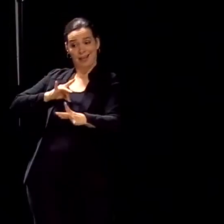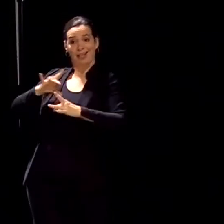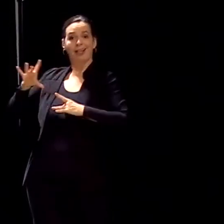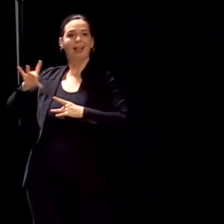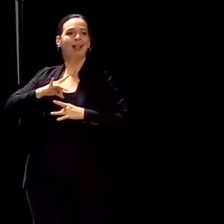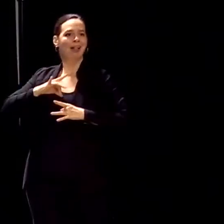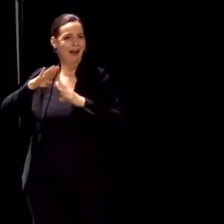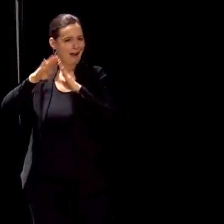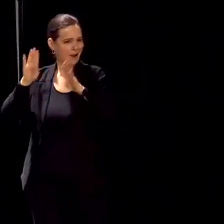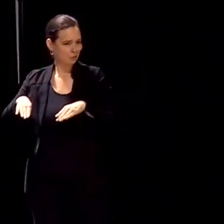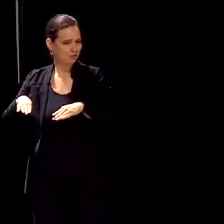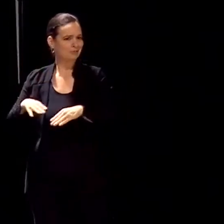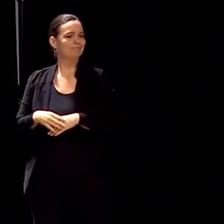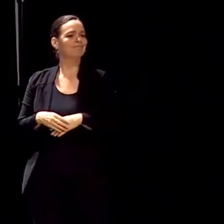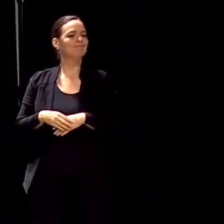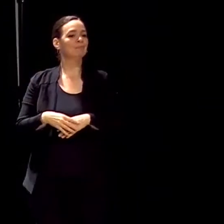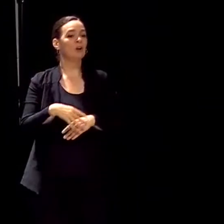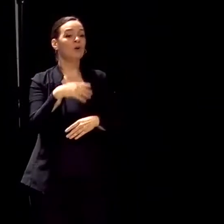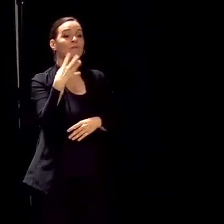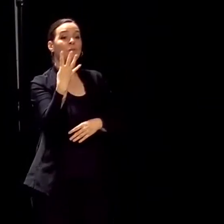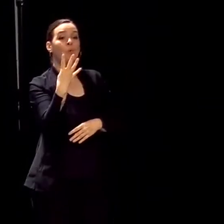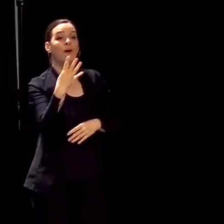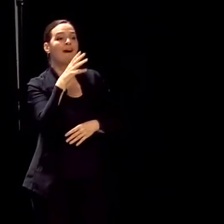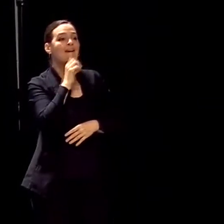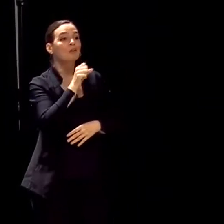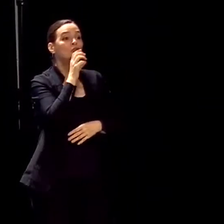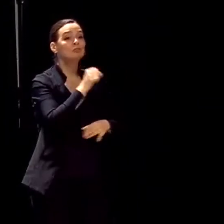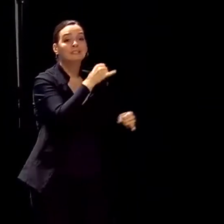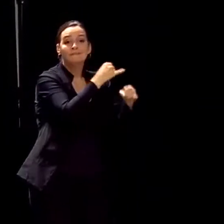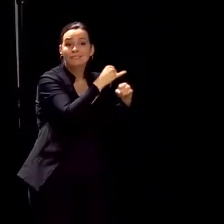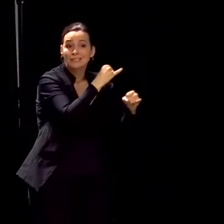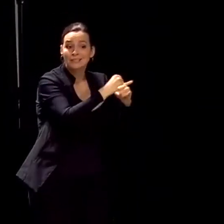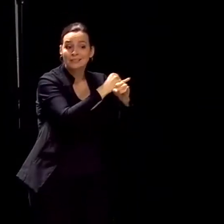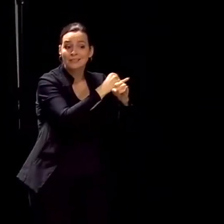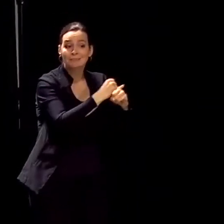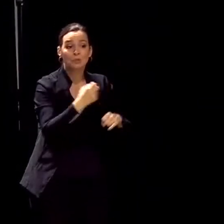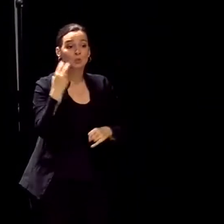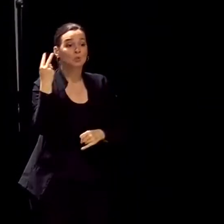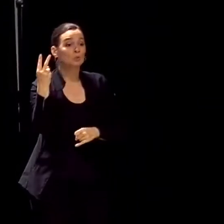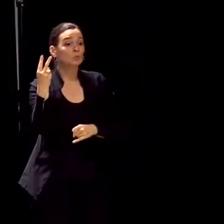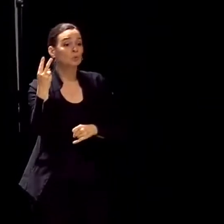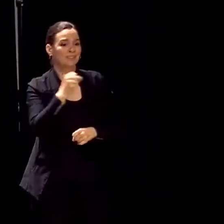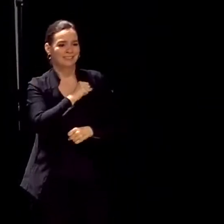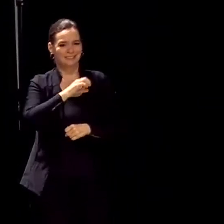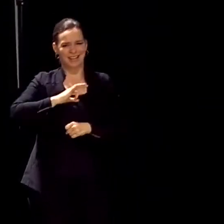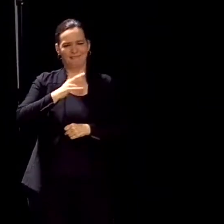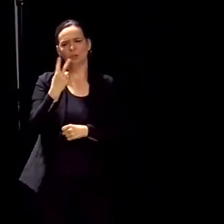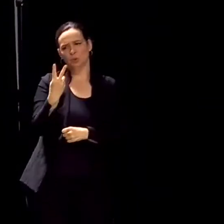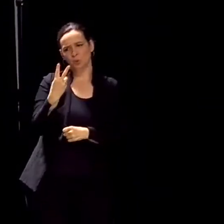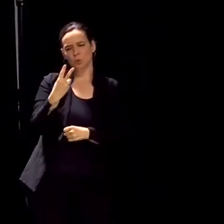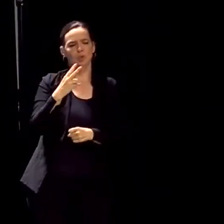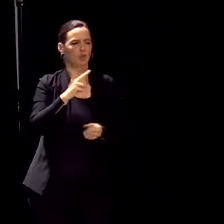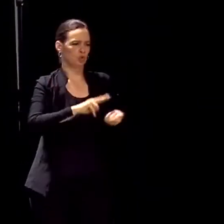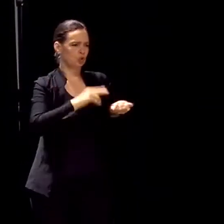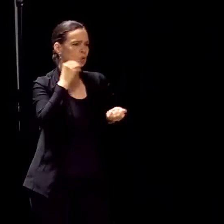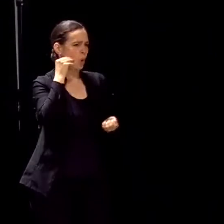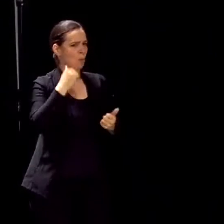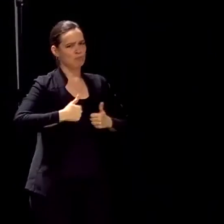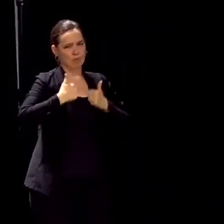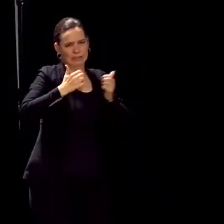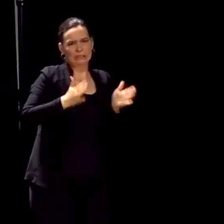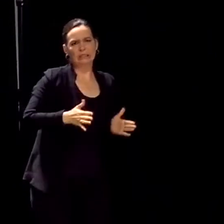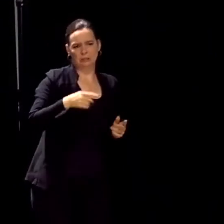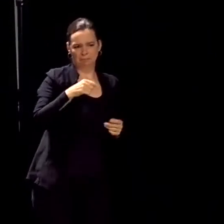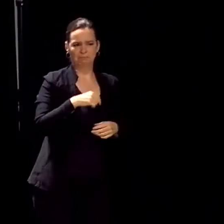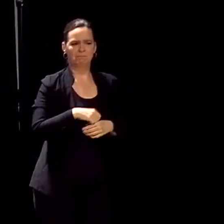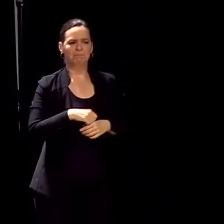senior facilities, that's 2 staff and 2 residents. We're still tracing 16 cases right now